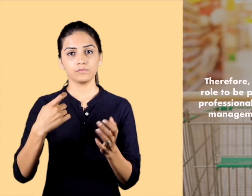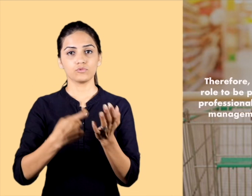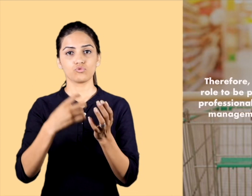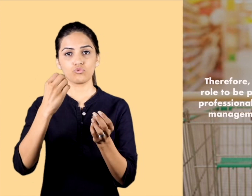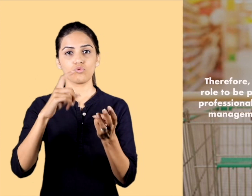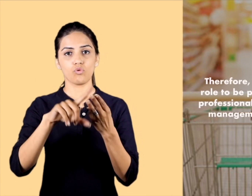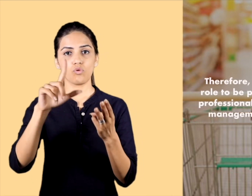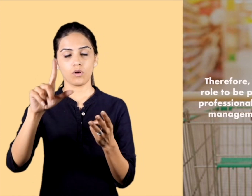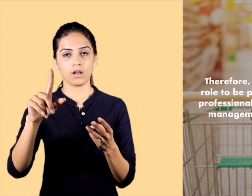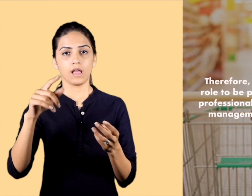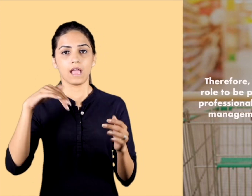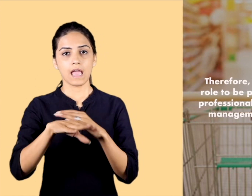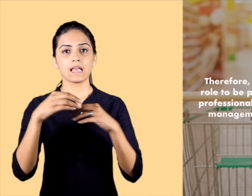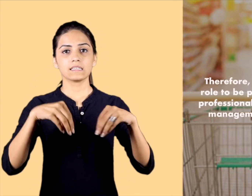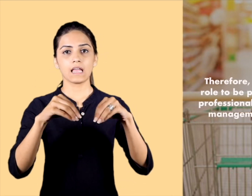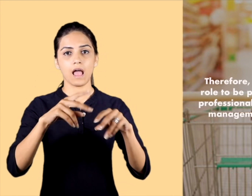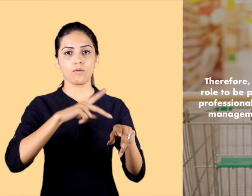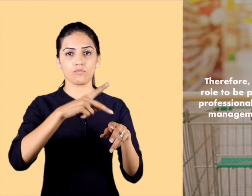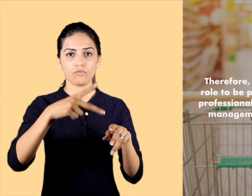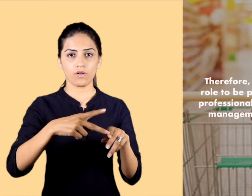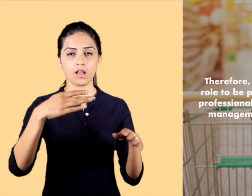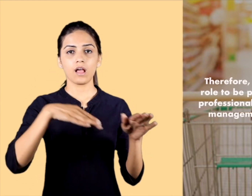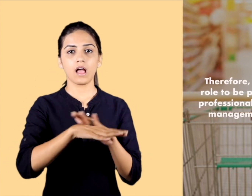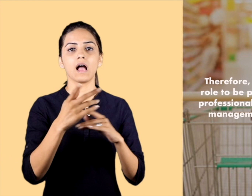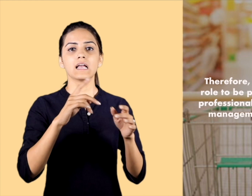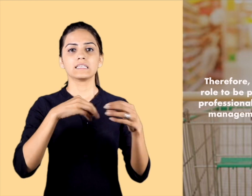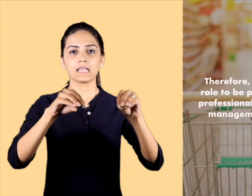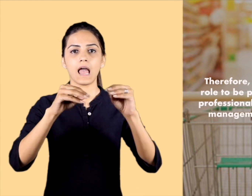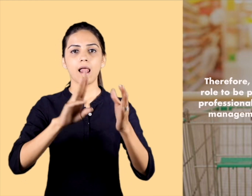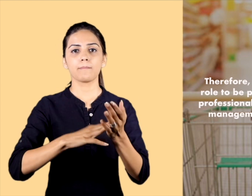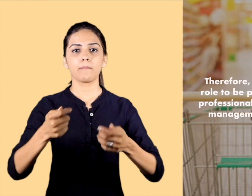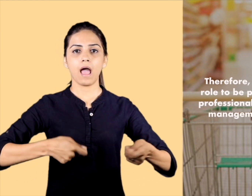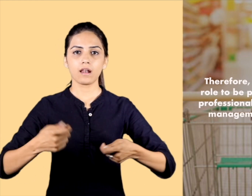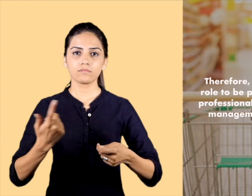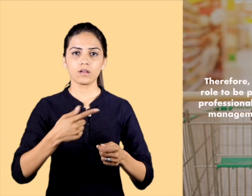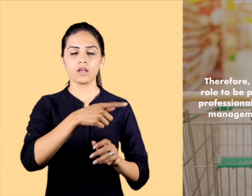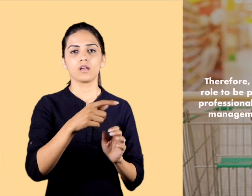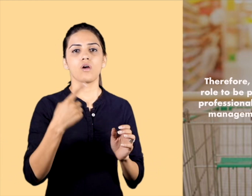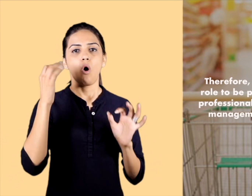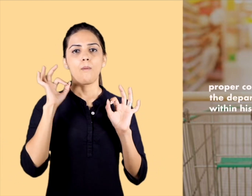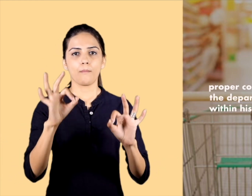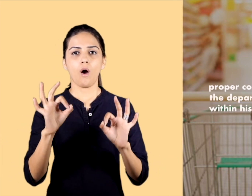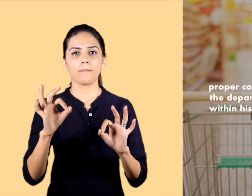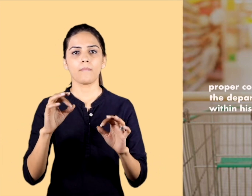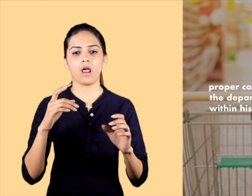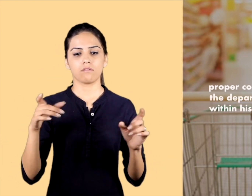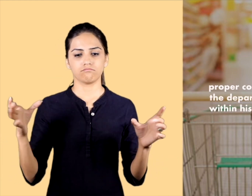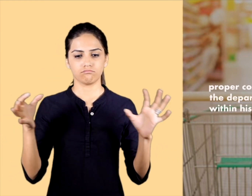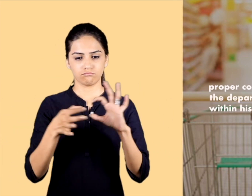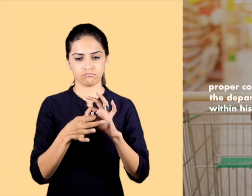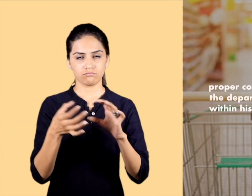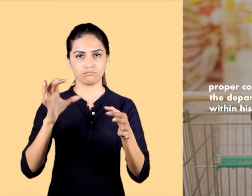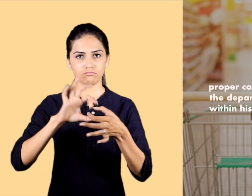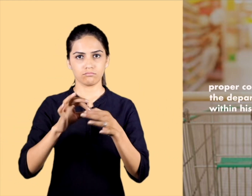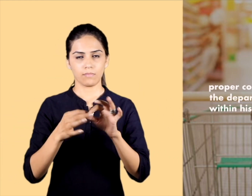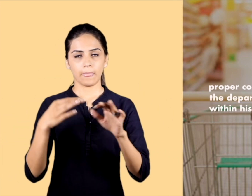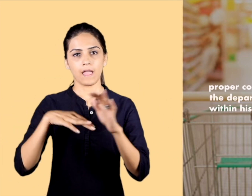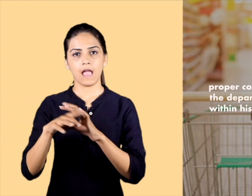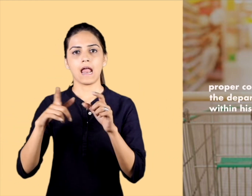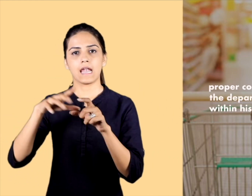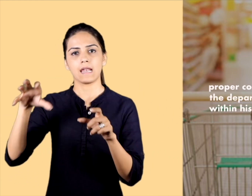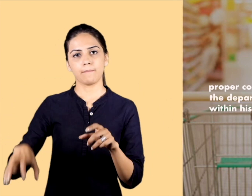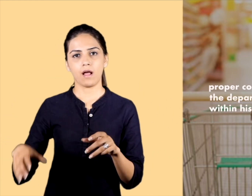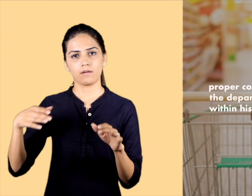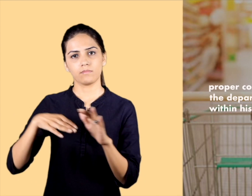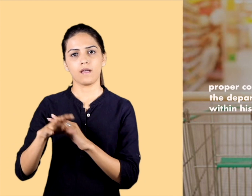a sales professional in the area of sales management is to have certain proper coordination among the departments concerned within